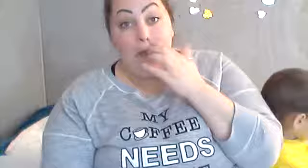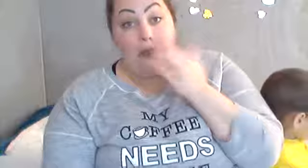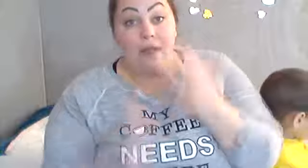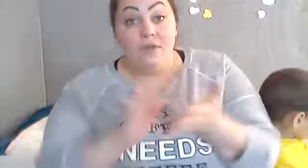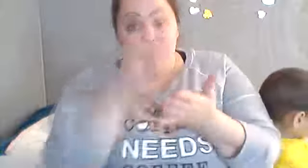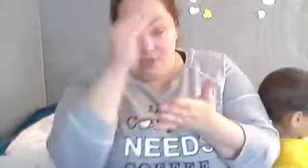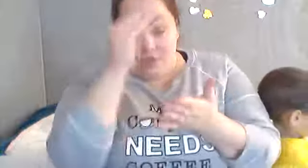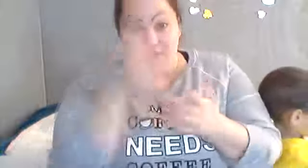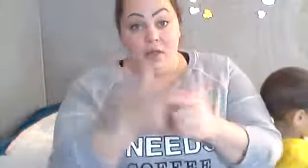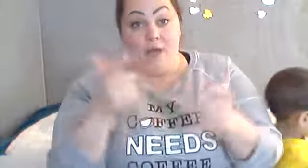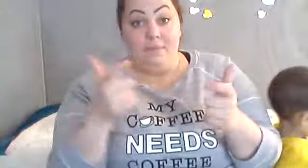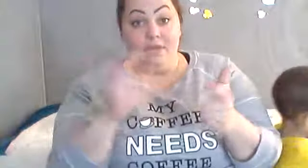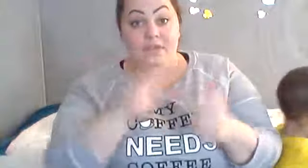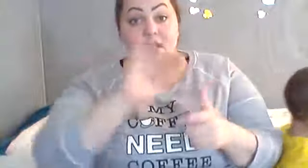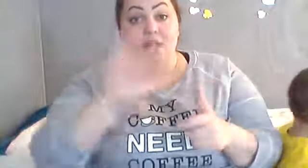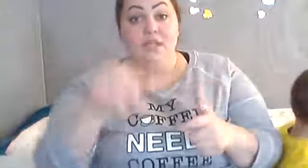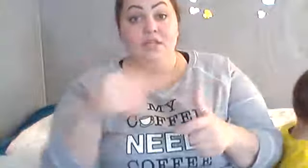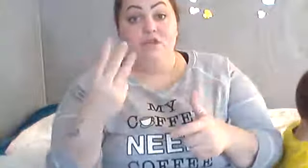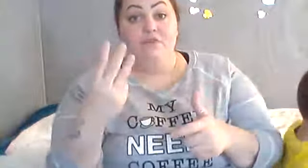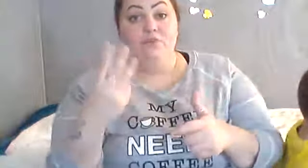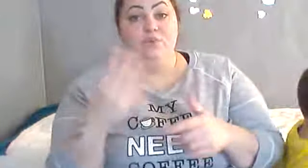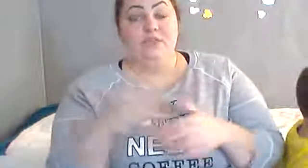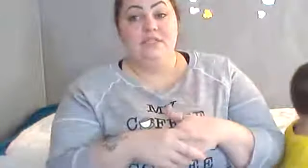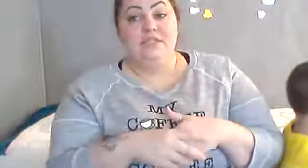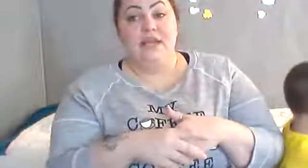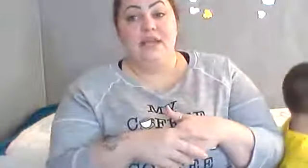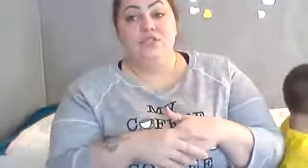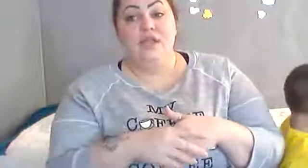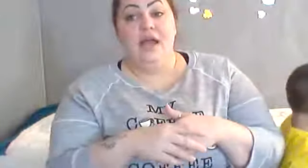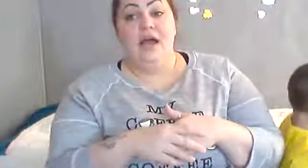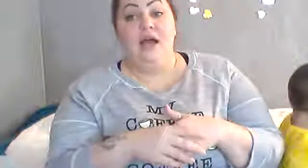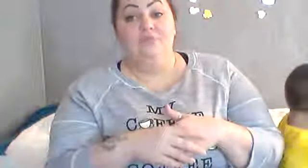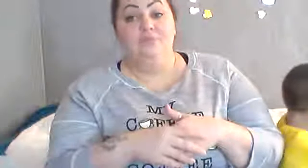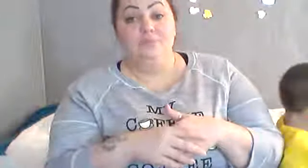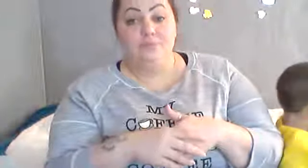And you'll learn a lot because the Jehovah's Witnesses actually have